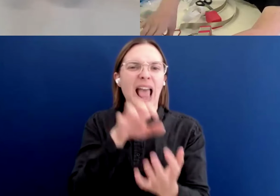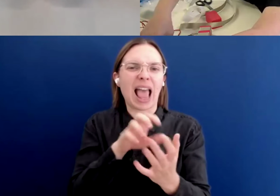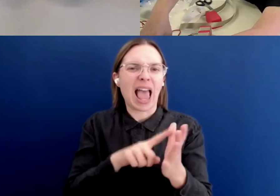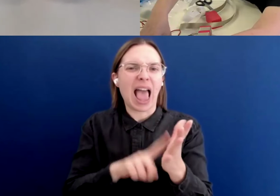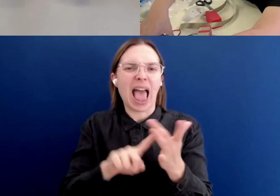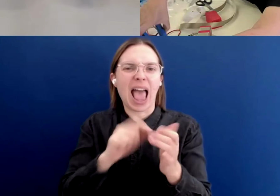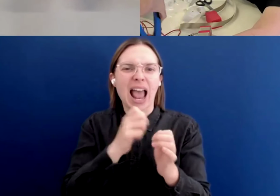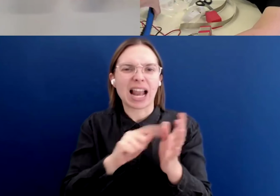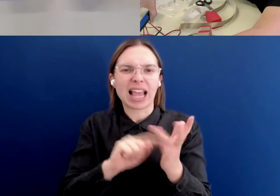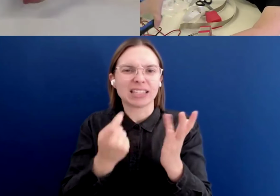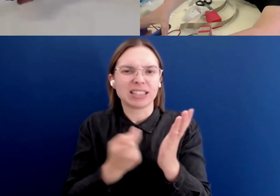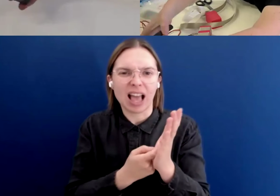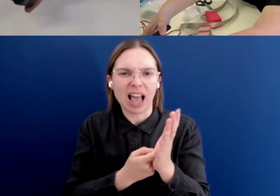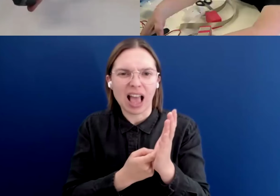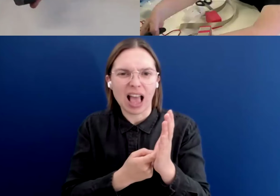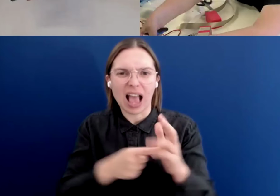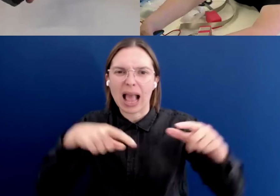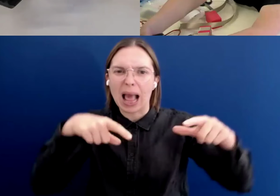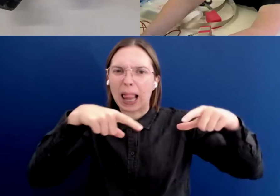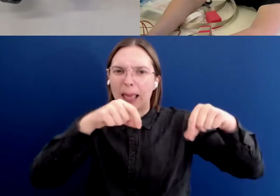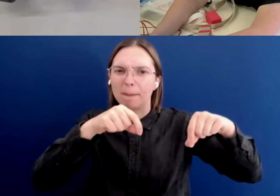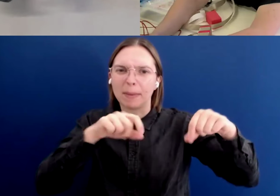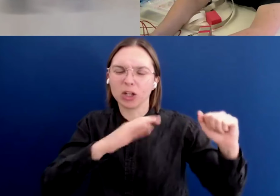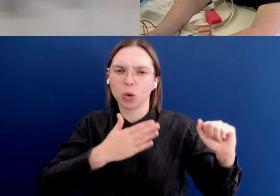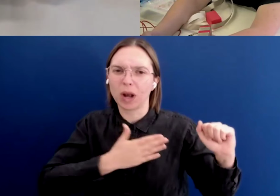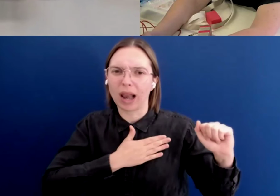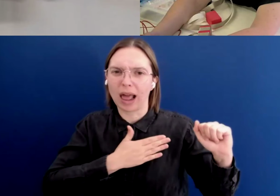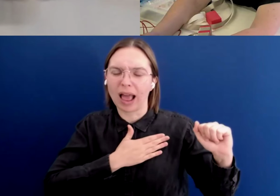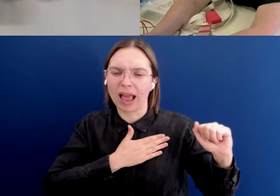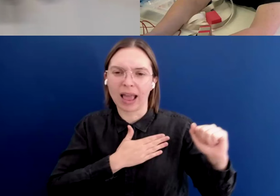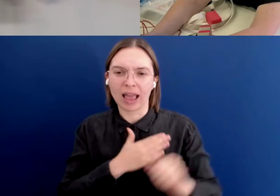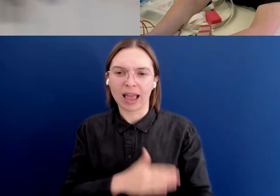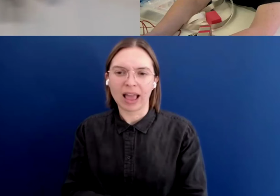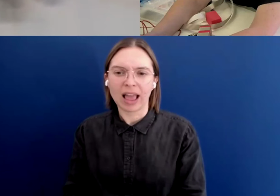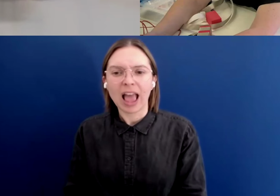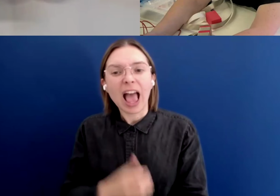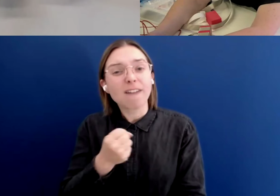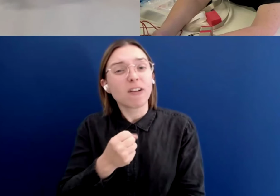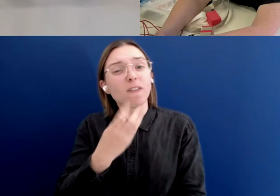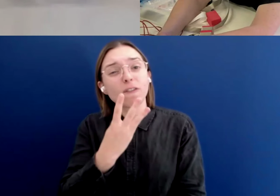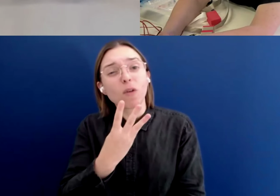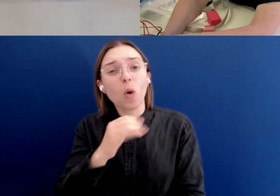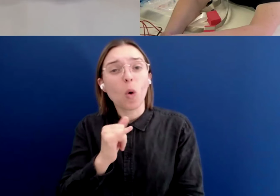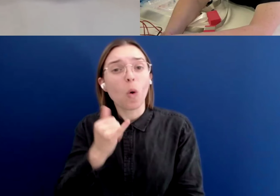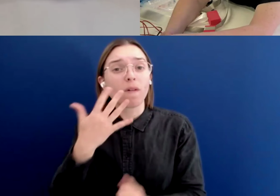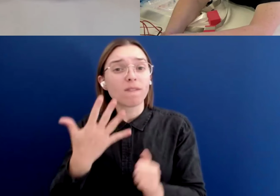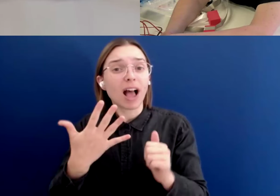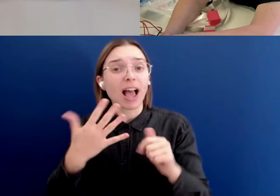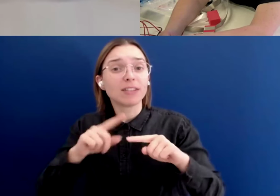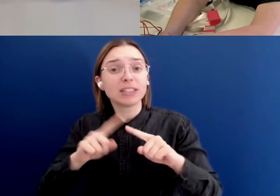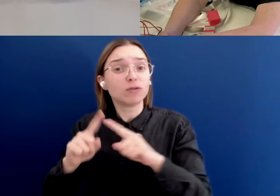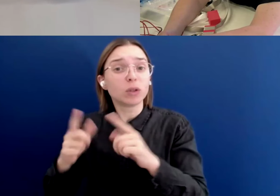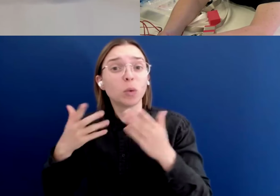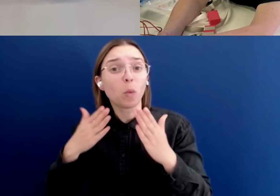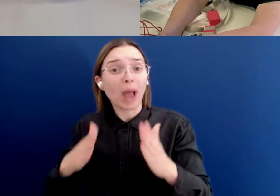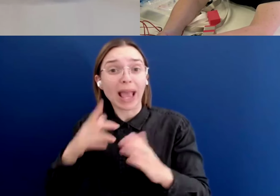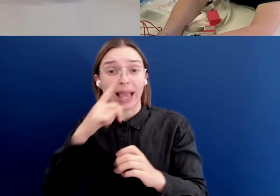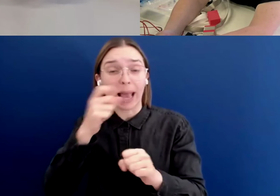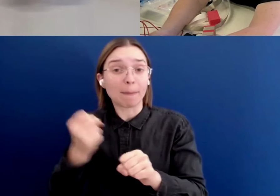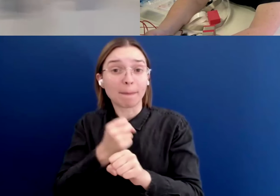are, I think, 4 or 5 different types of tape blocks available, like ways of making the power block available on the